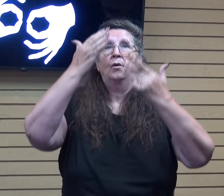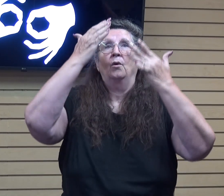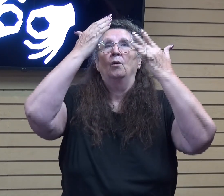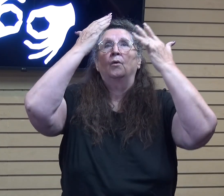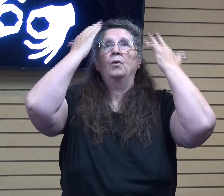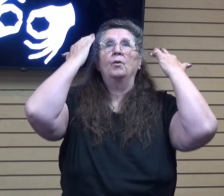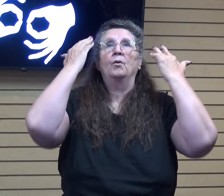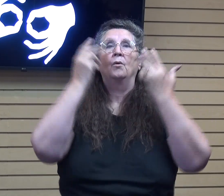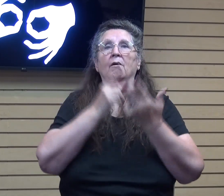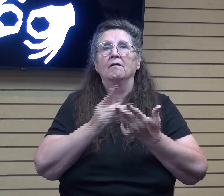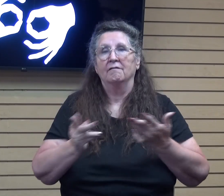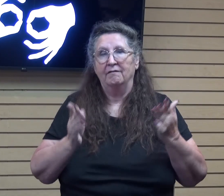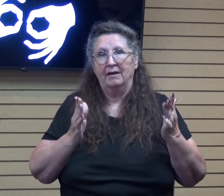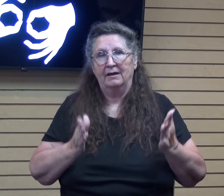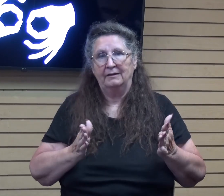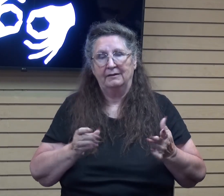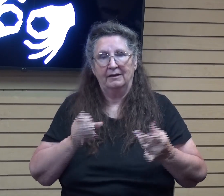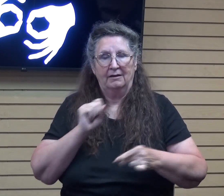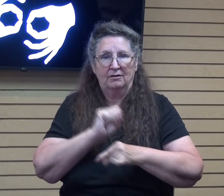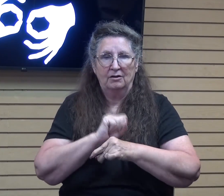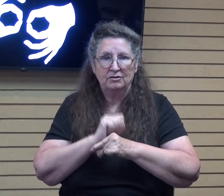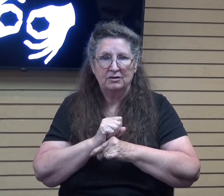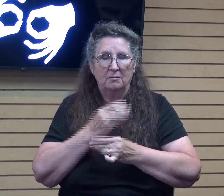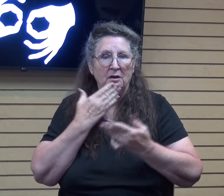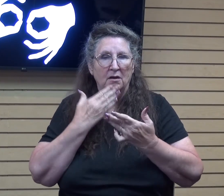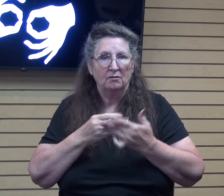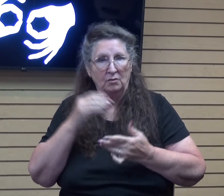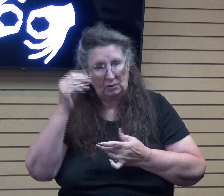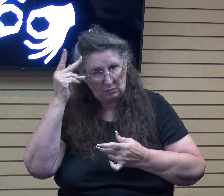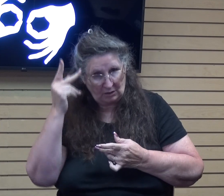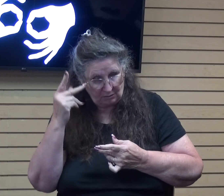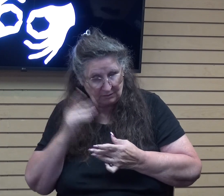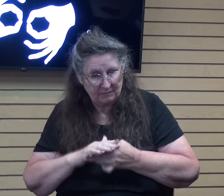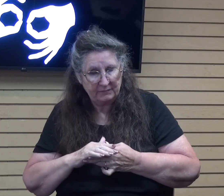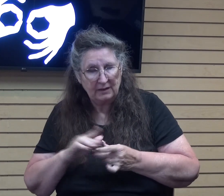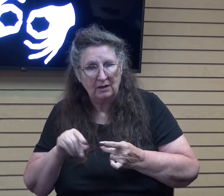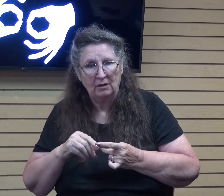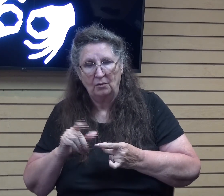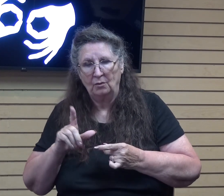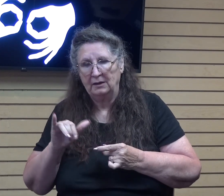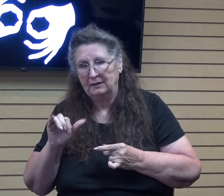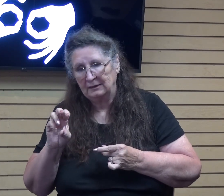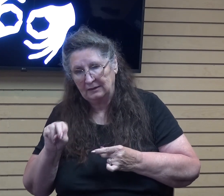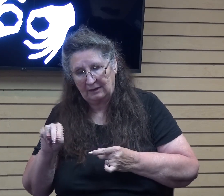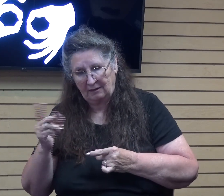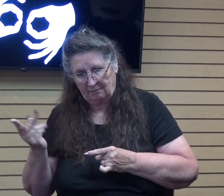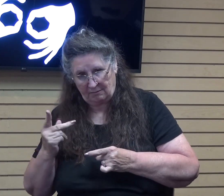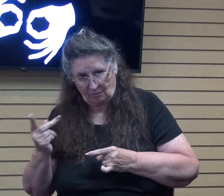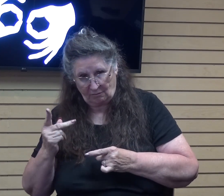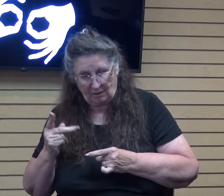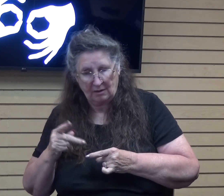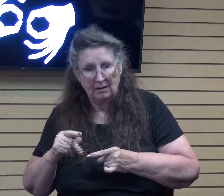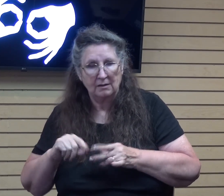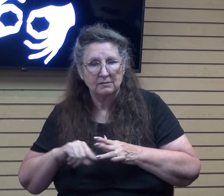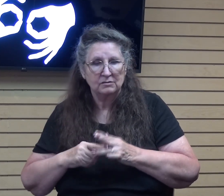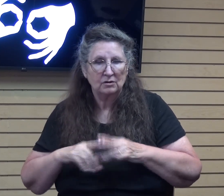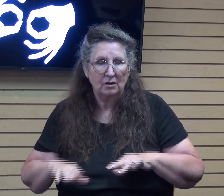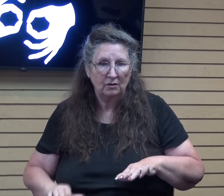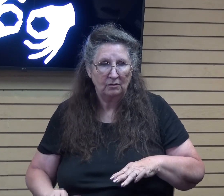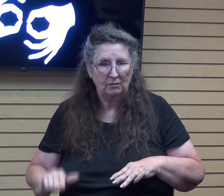failures in the task of good parenting. When Lynn and I first started out raising our children, it actually was quite easy.